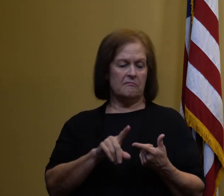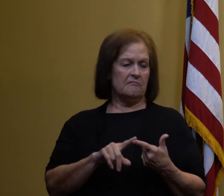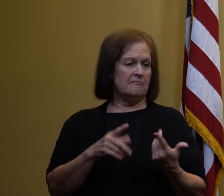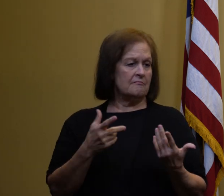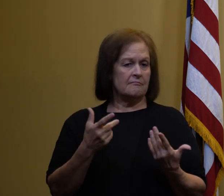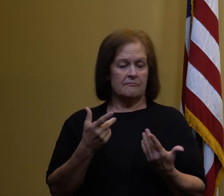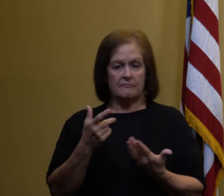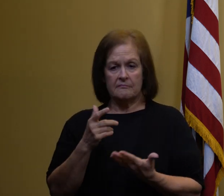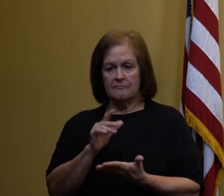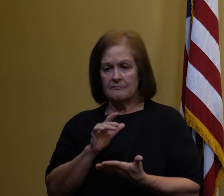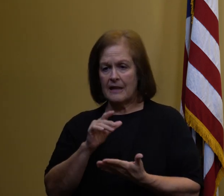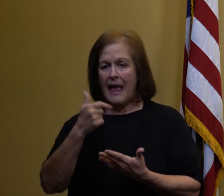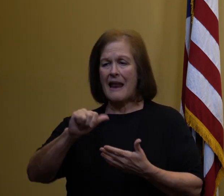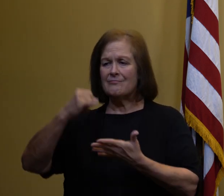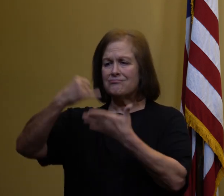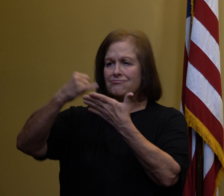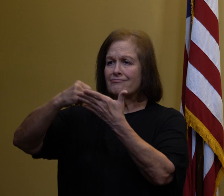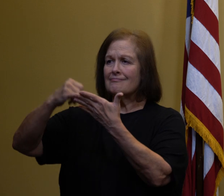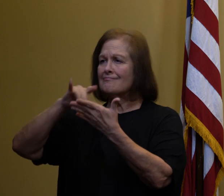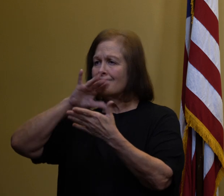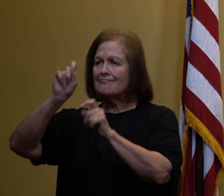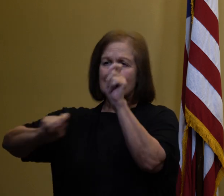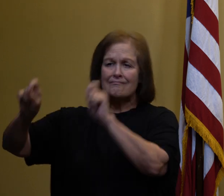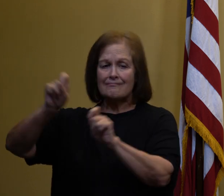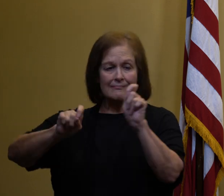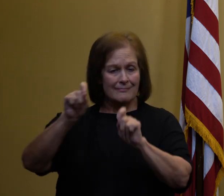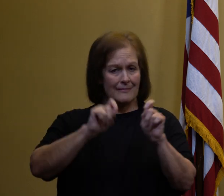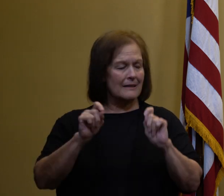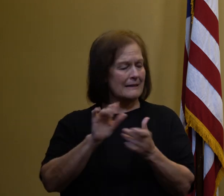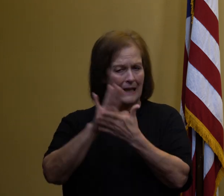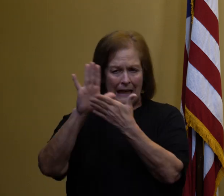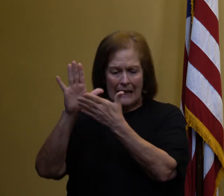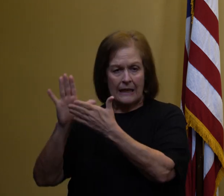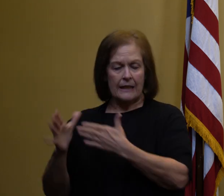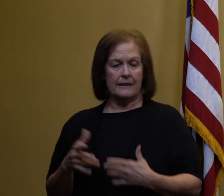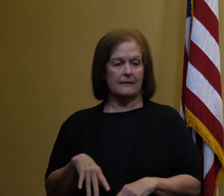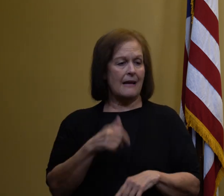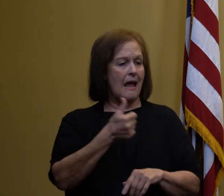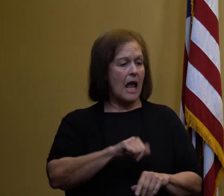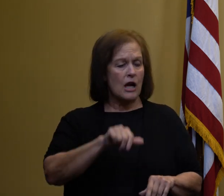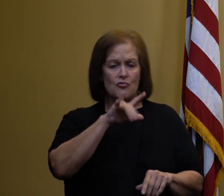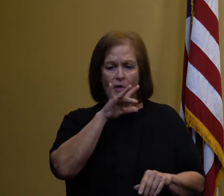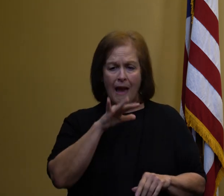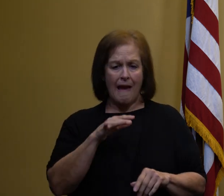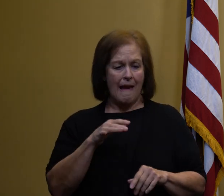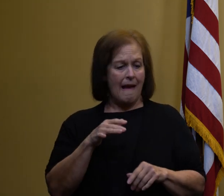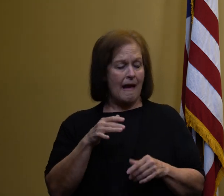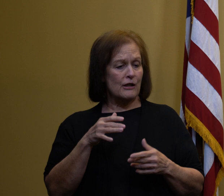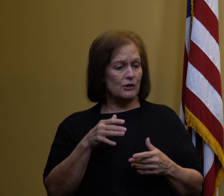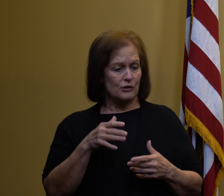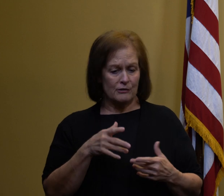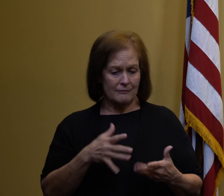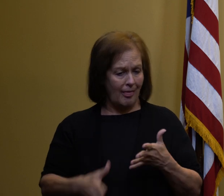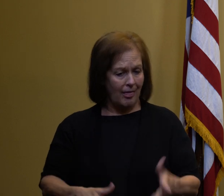it from, of course, graffiti, and any type of trash and debris that gets in our people's